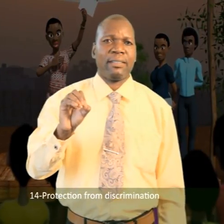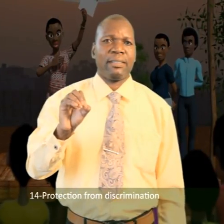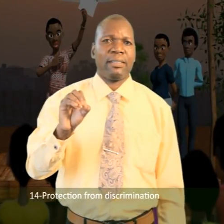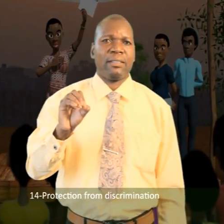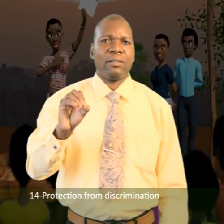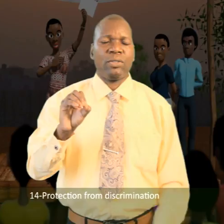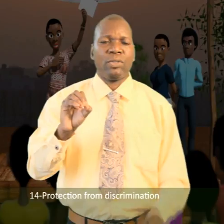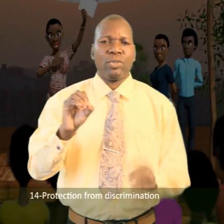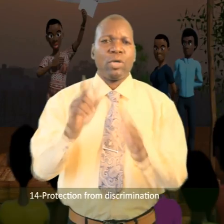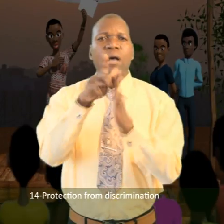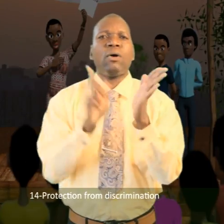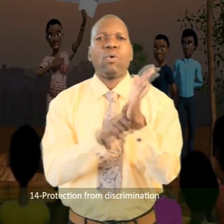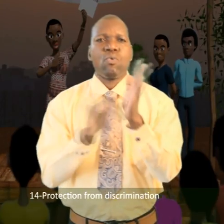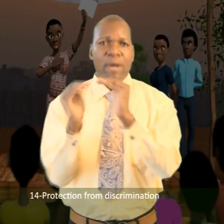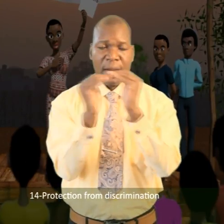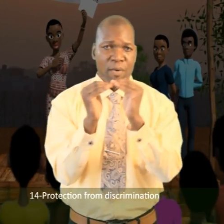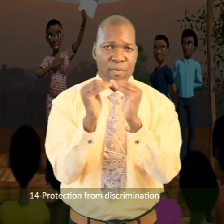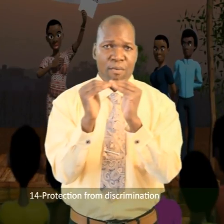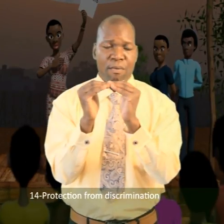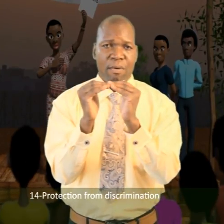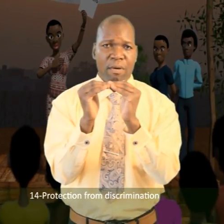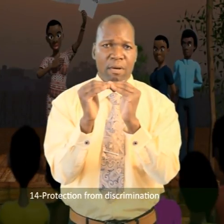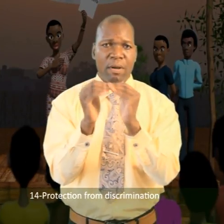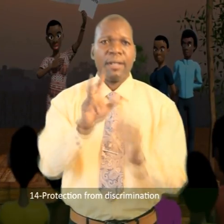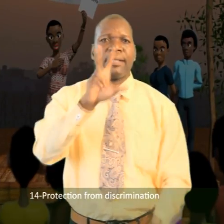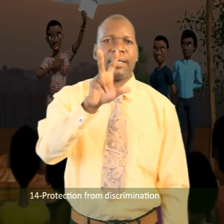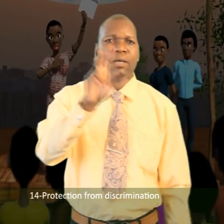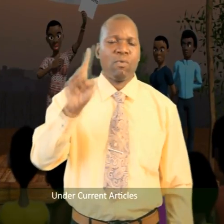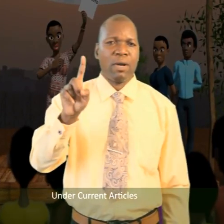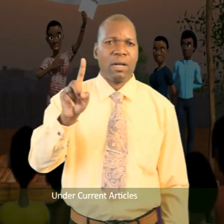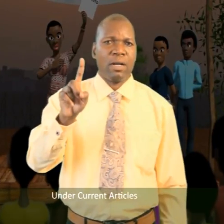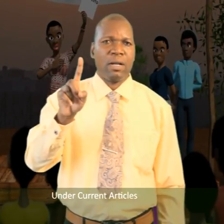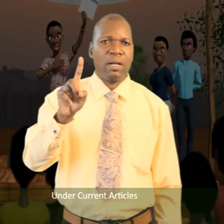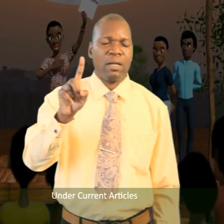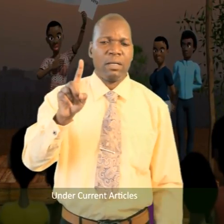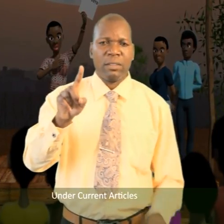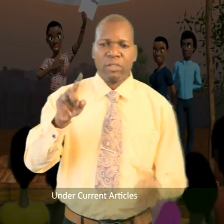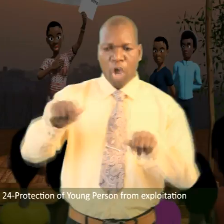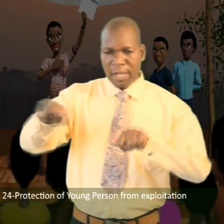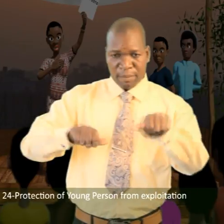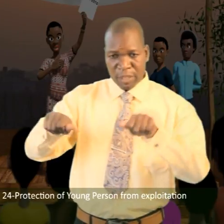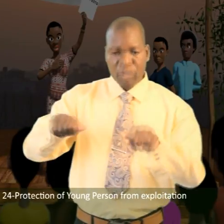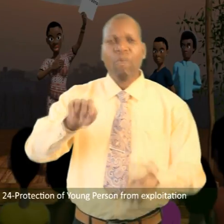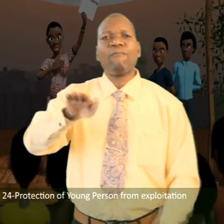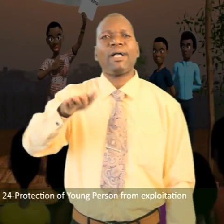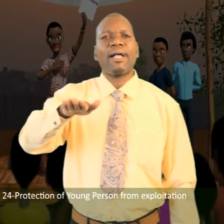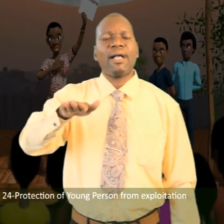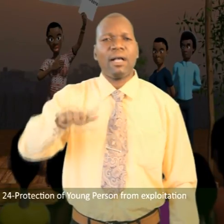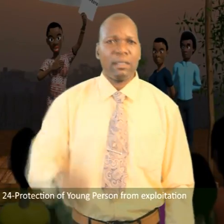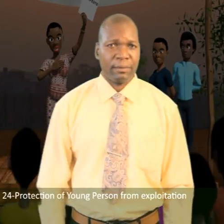14. Protection from discrimination. Under current articles, 24.